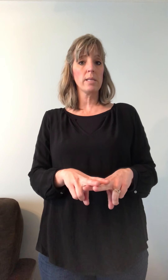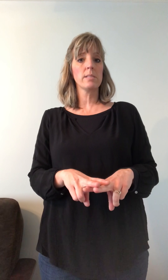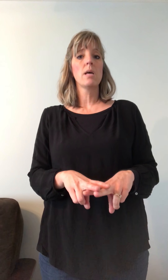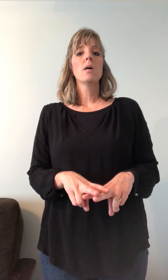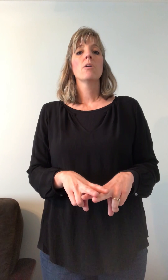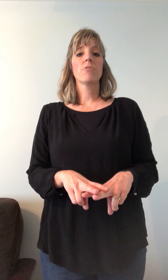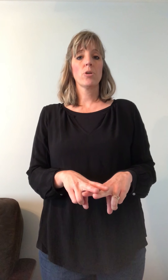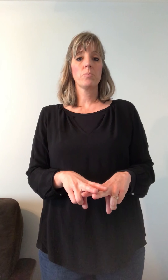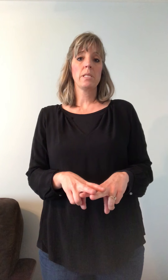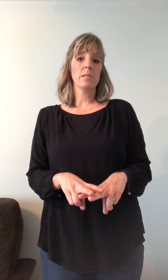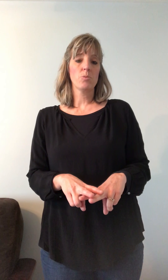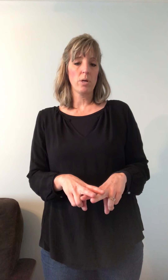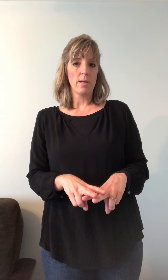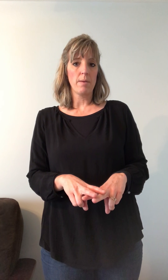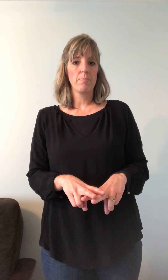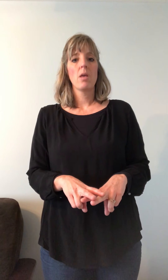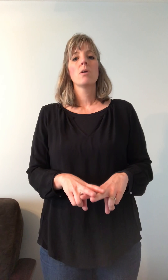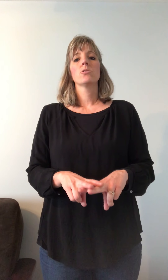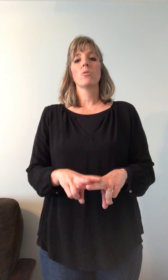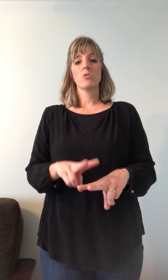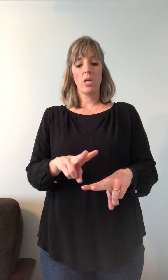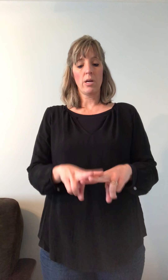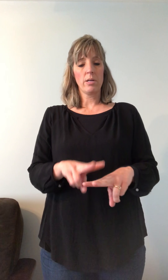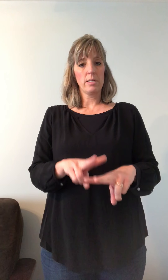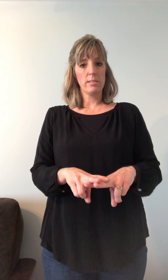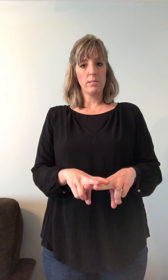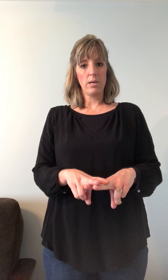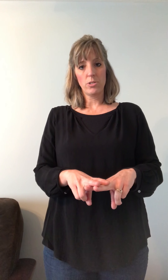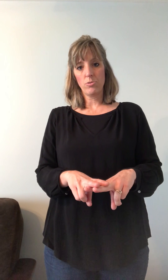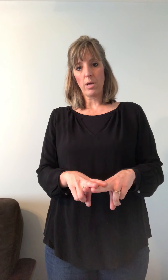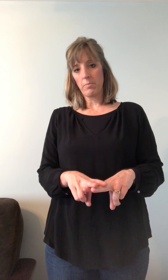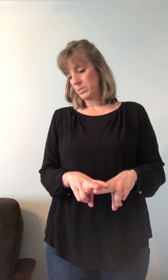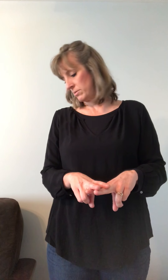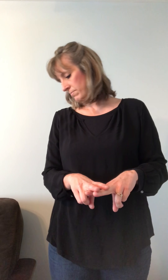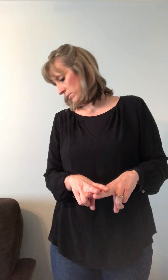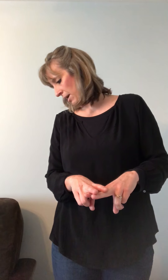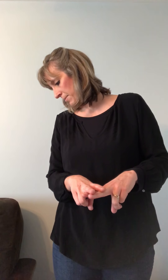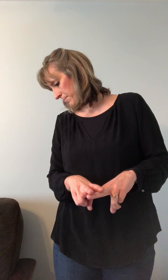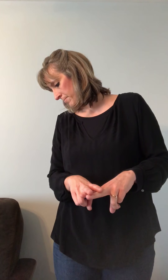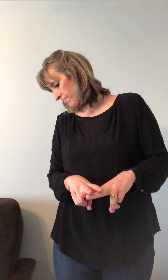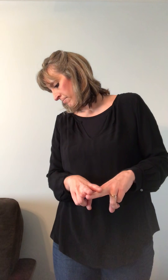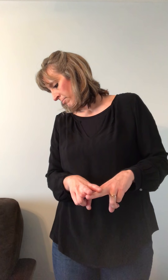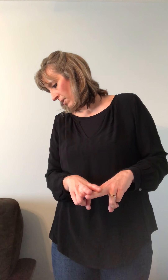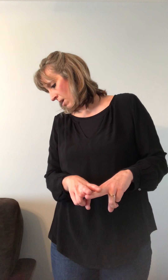twice. Verbs is one time. So chair is two times. Okay.